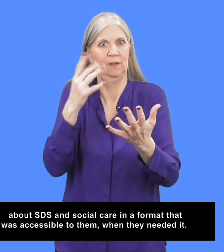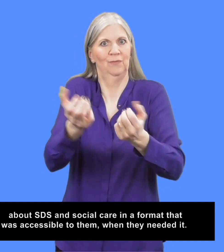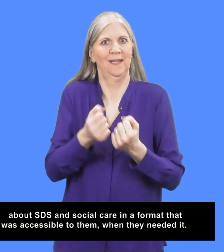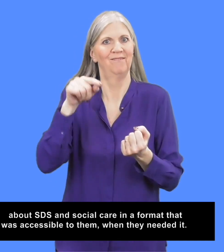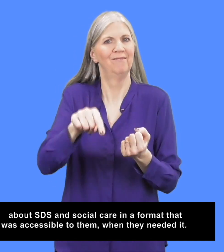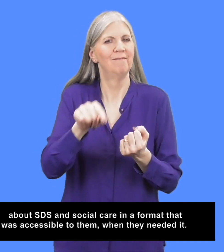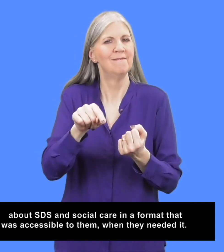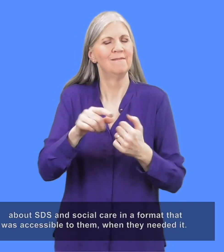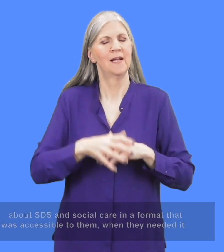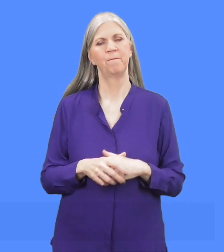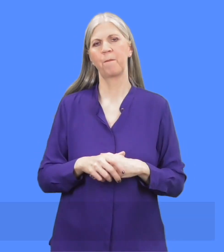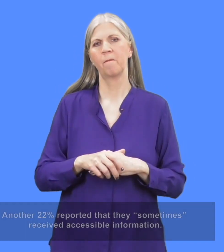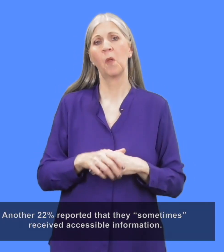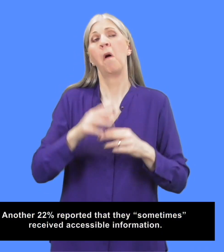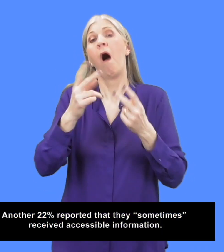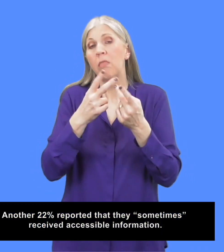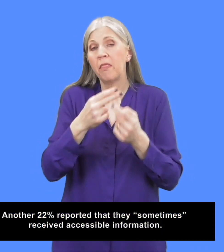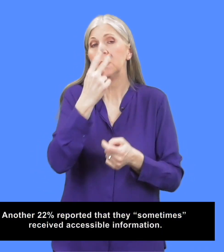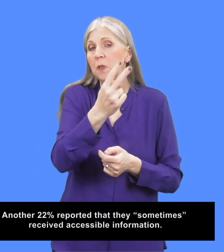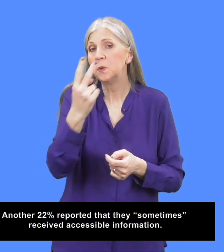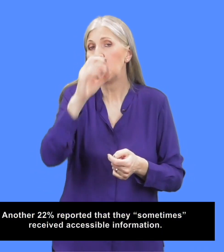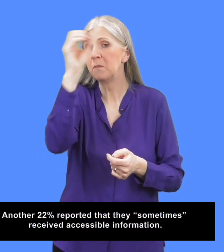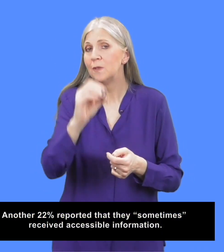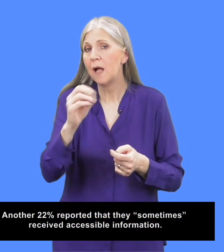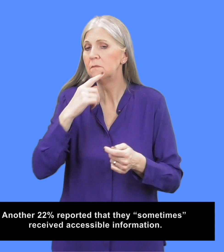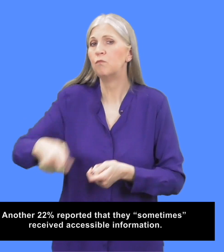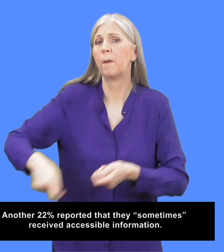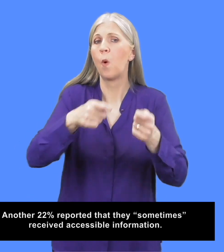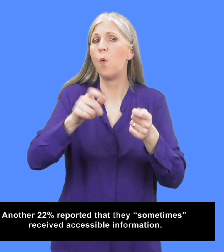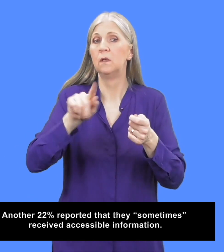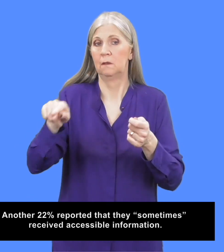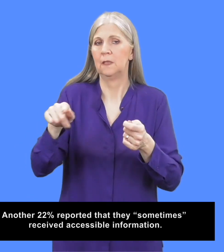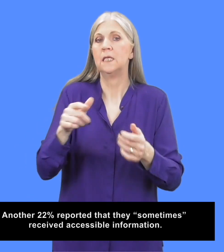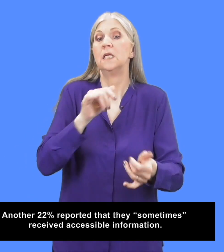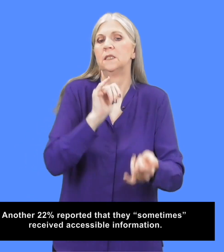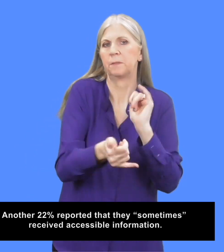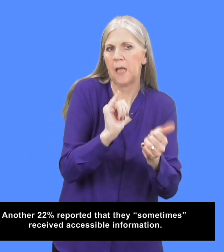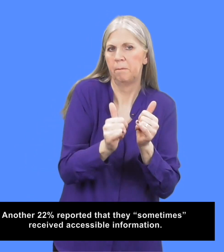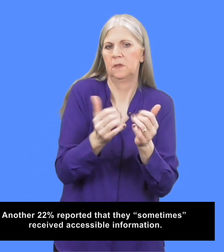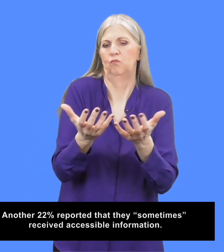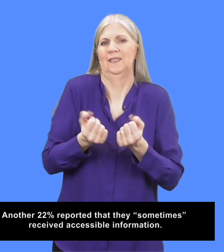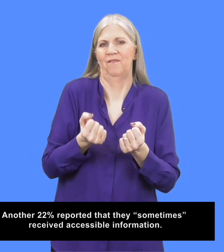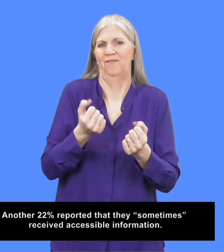it. Another 22 reported that they sometimes received accessible information.